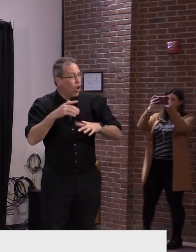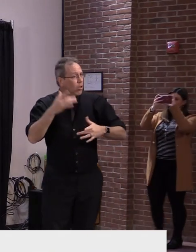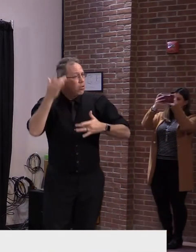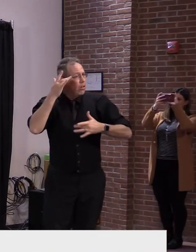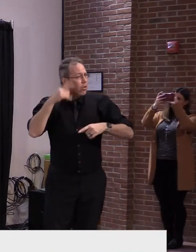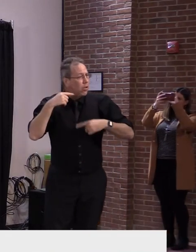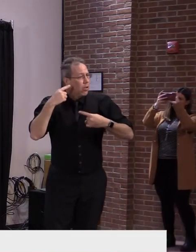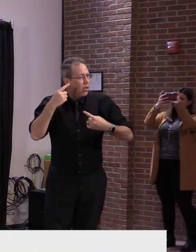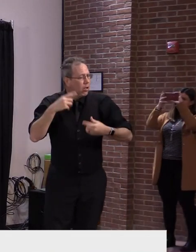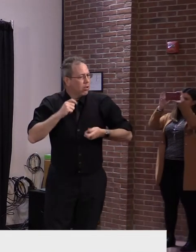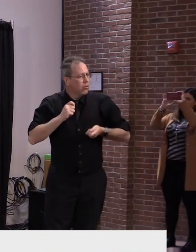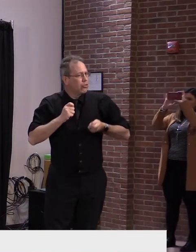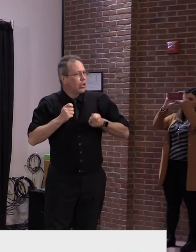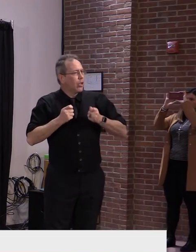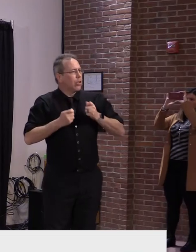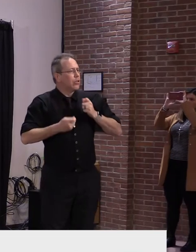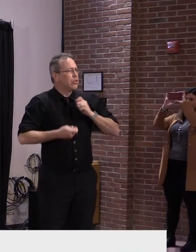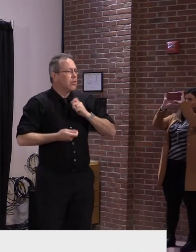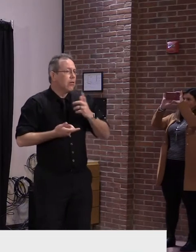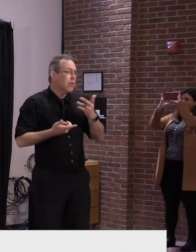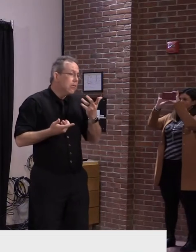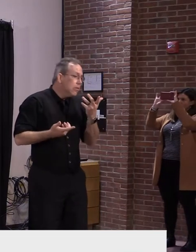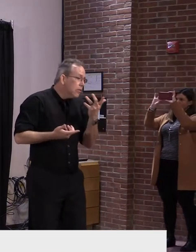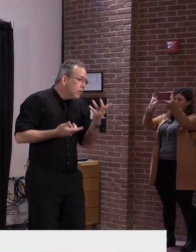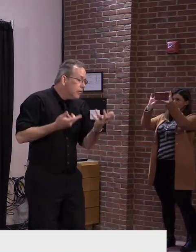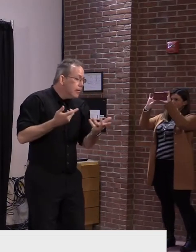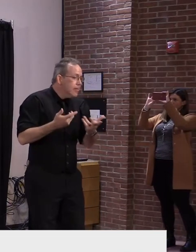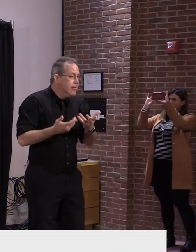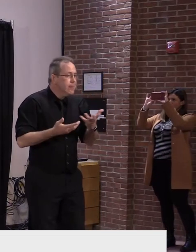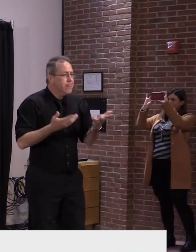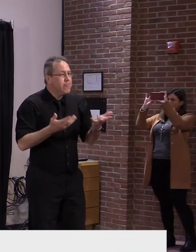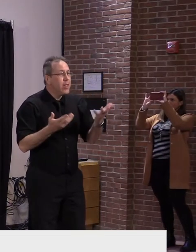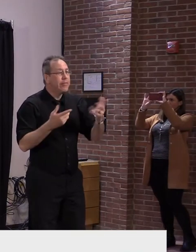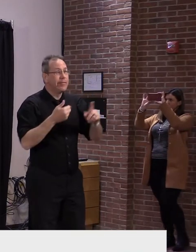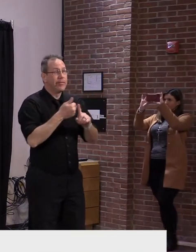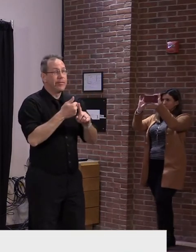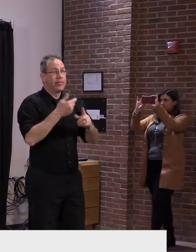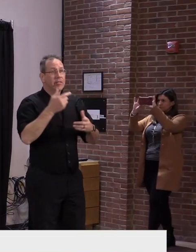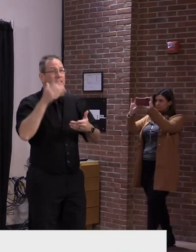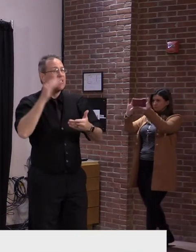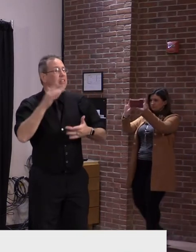this less virulent but still very